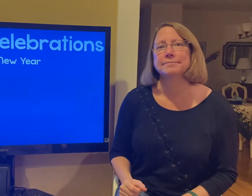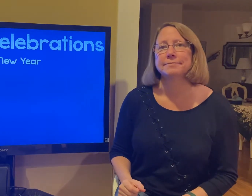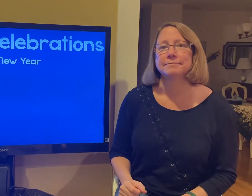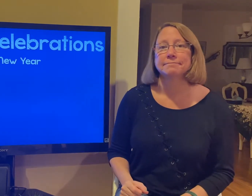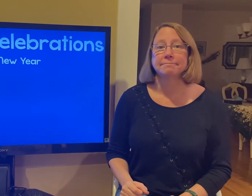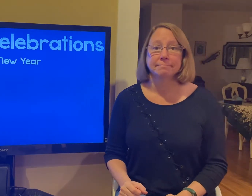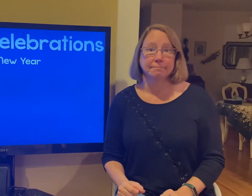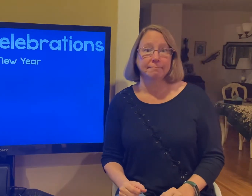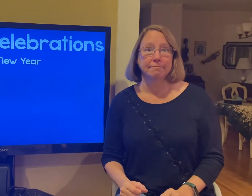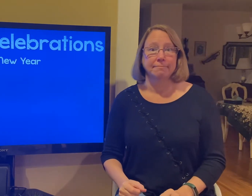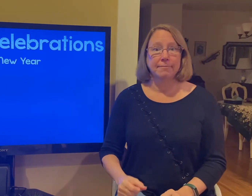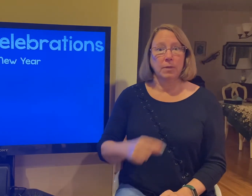Chinese New Year.